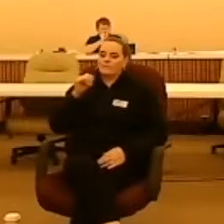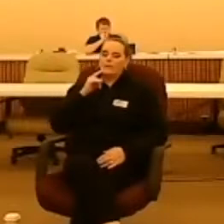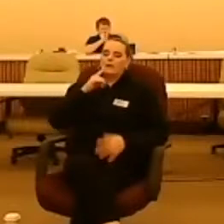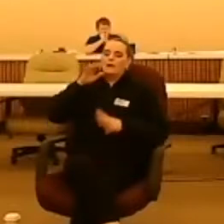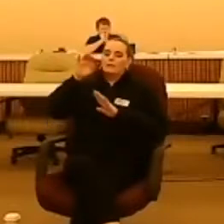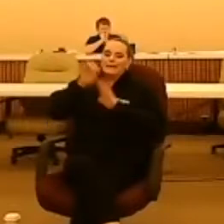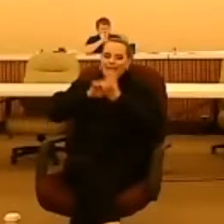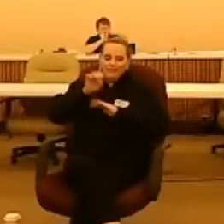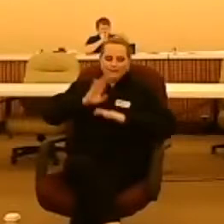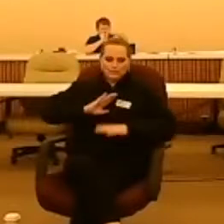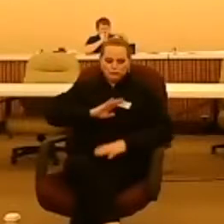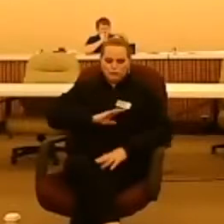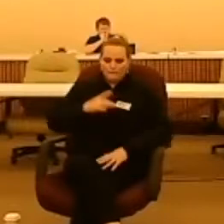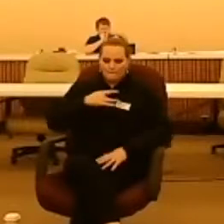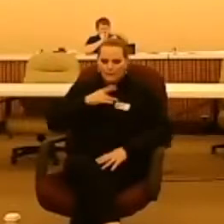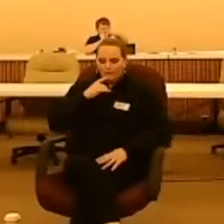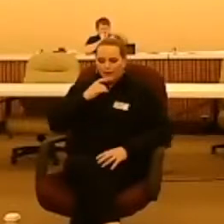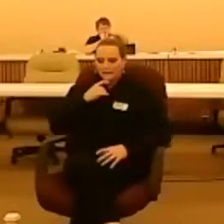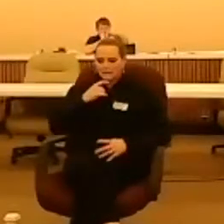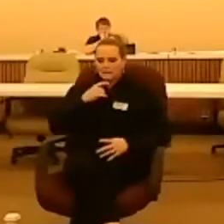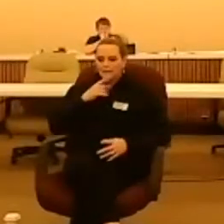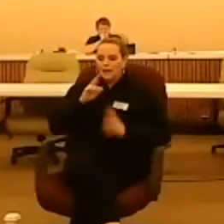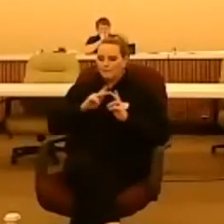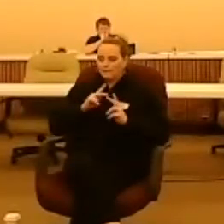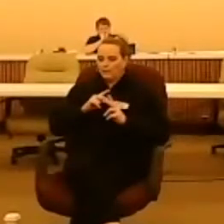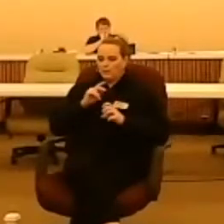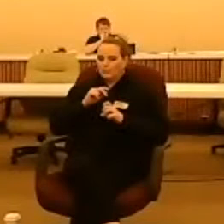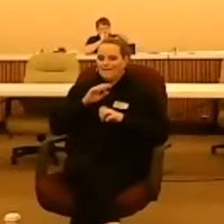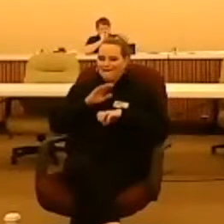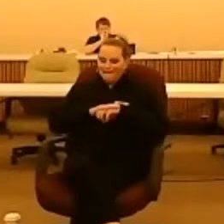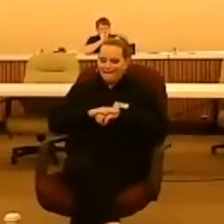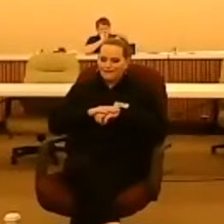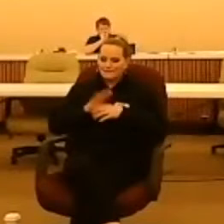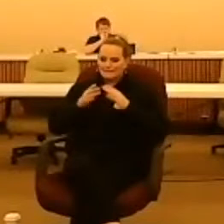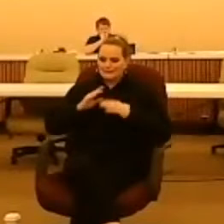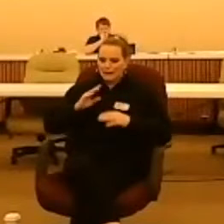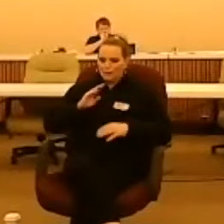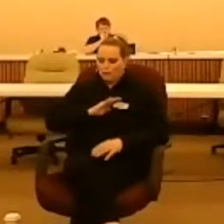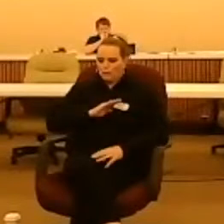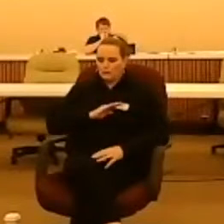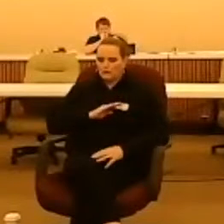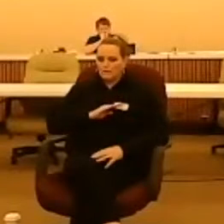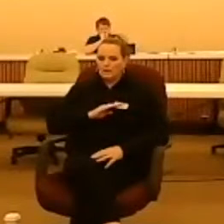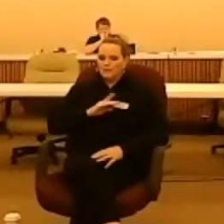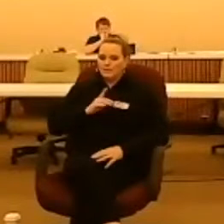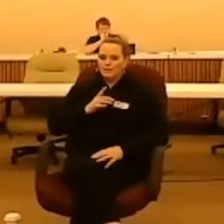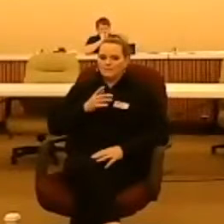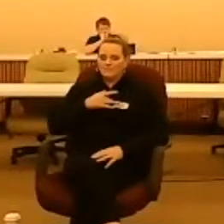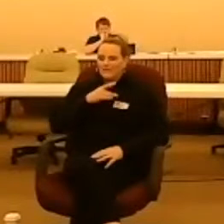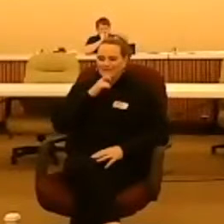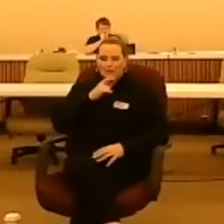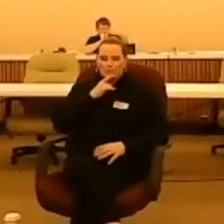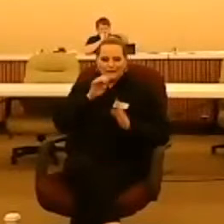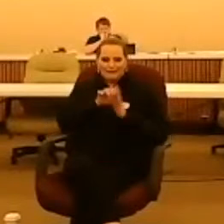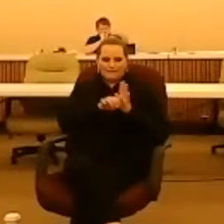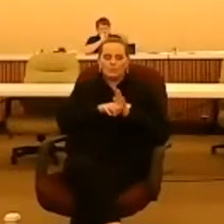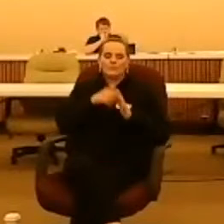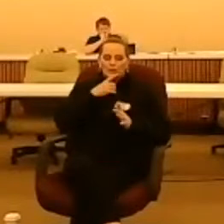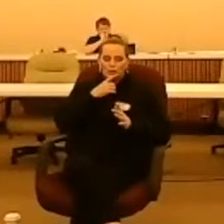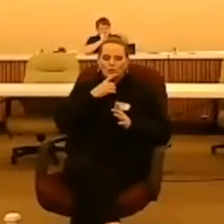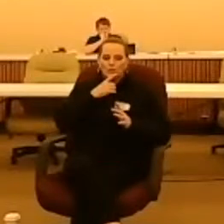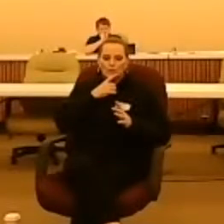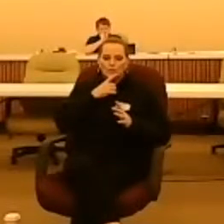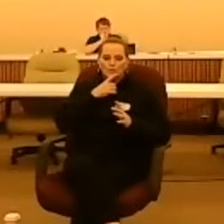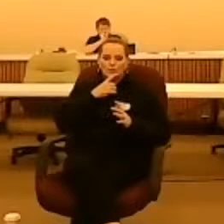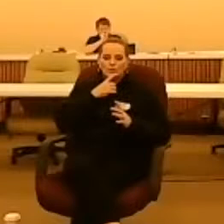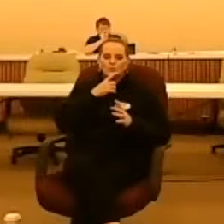that members of the town board were doing something unethical, that they could issue an opinion that way. Right